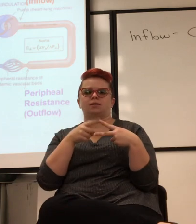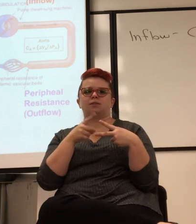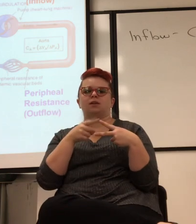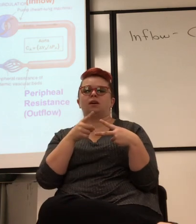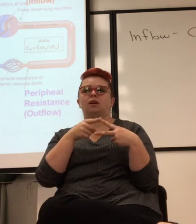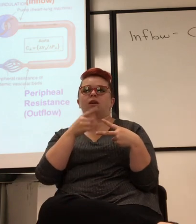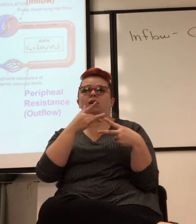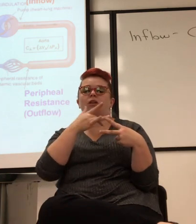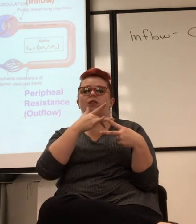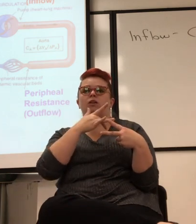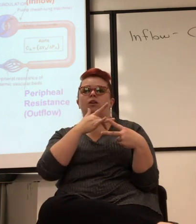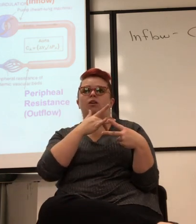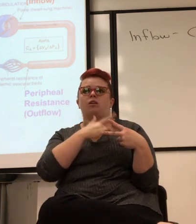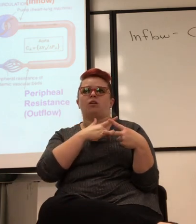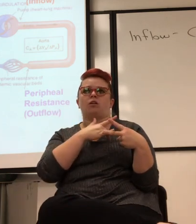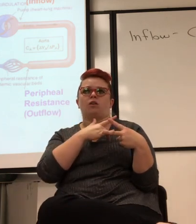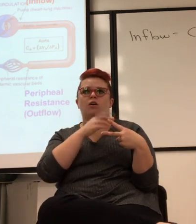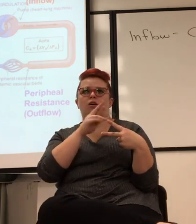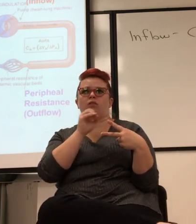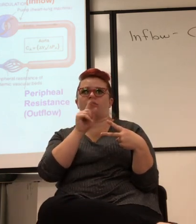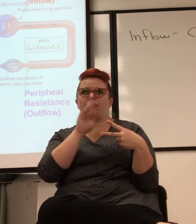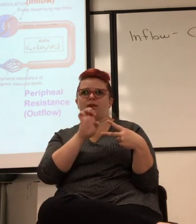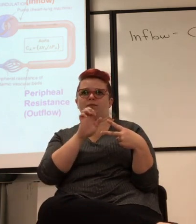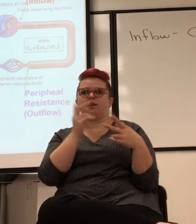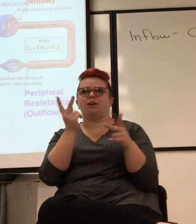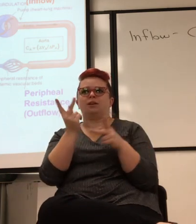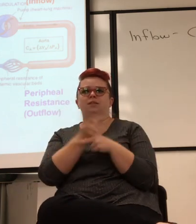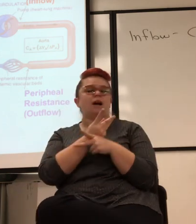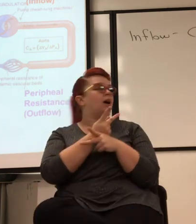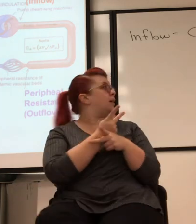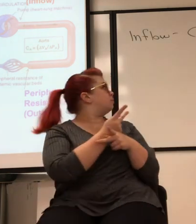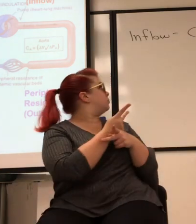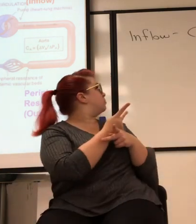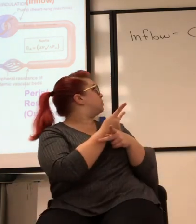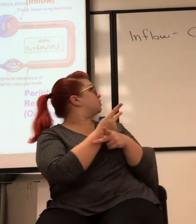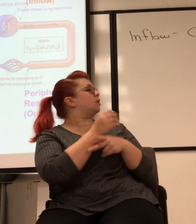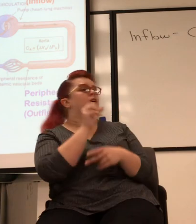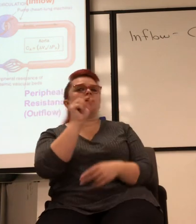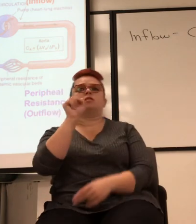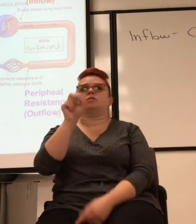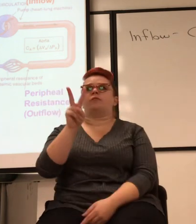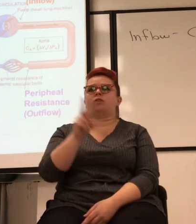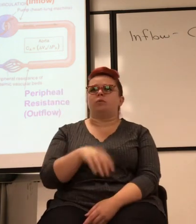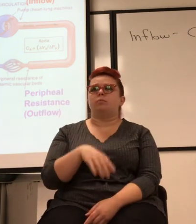Heart rate times stroke volume. Okay, so for us, that's the inflow.